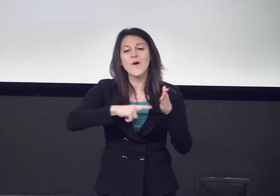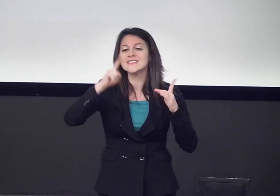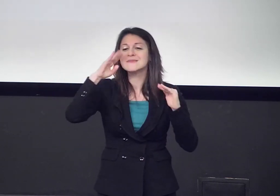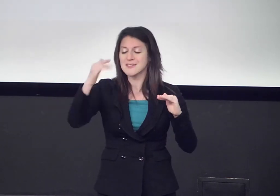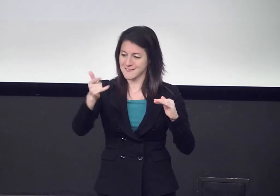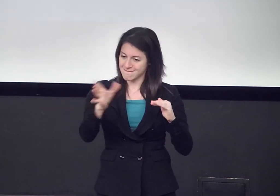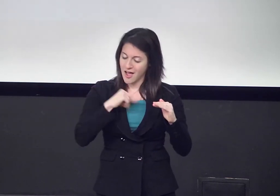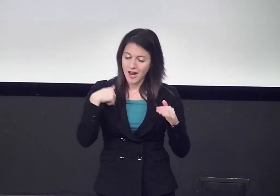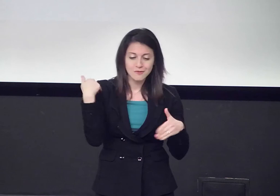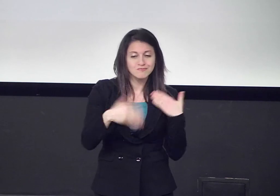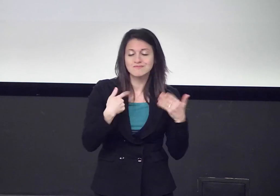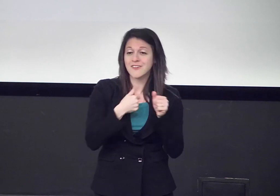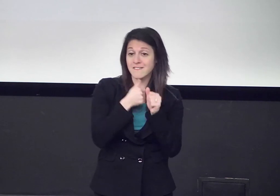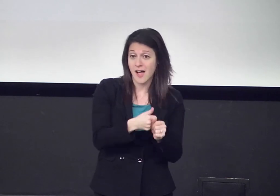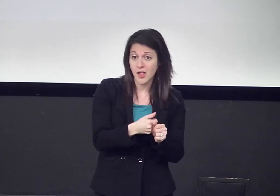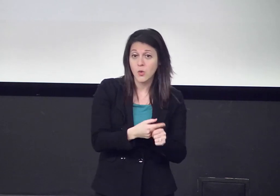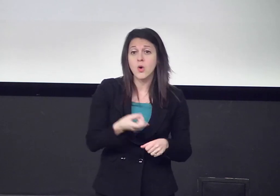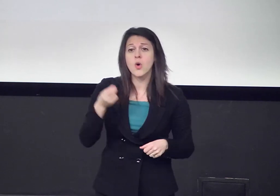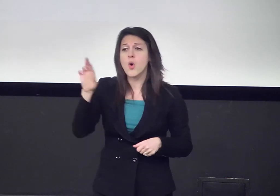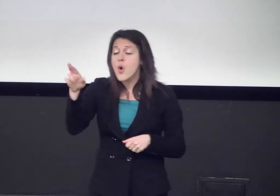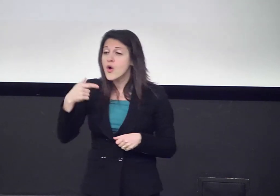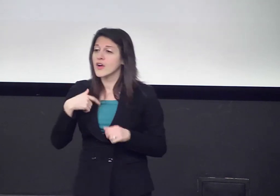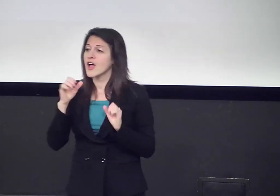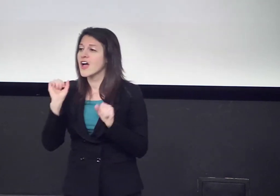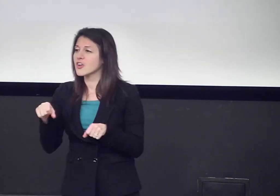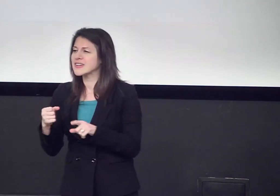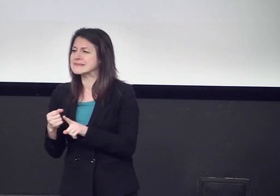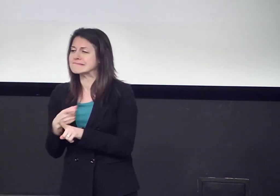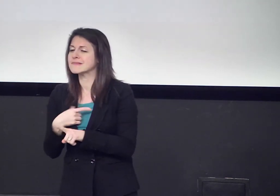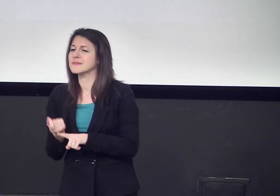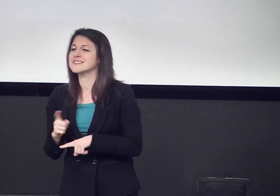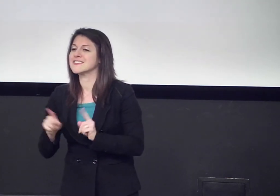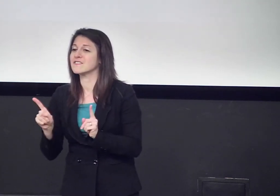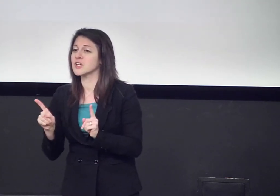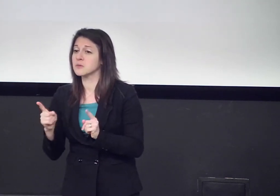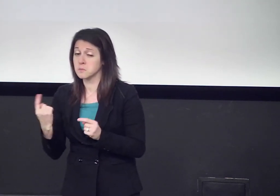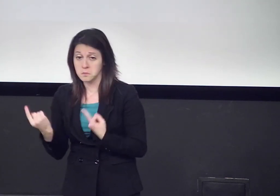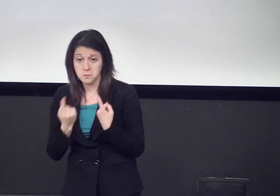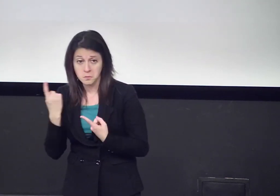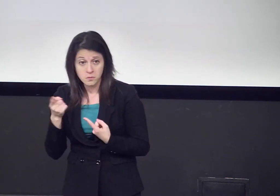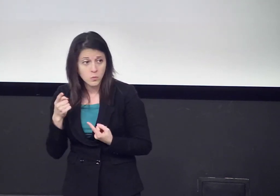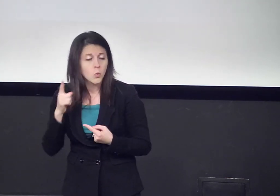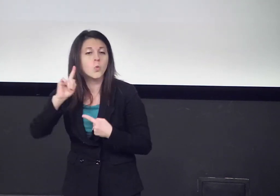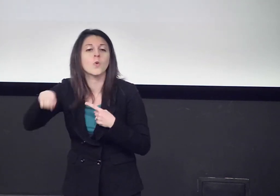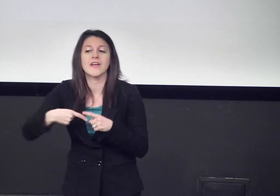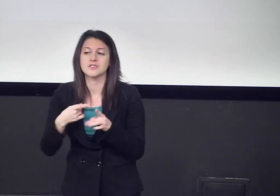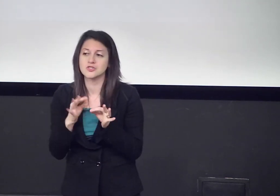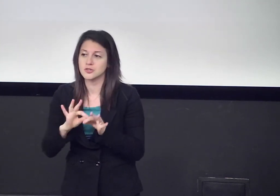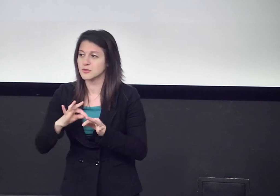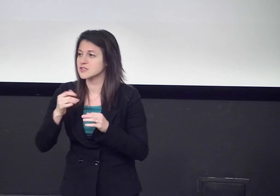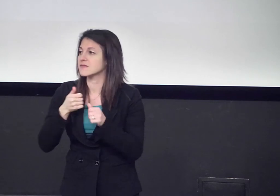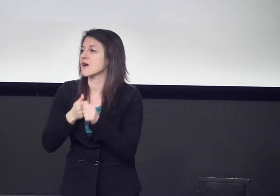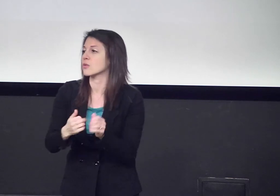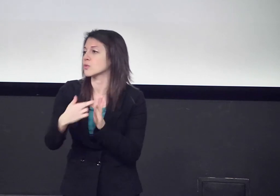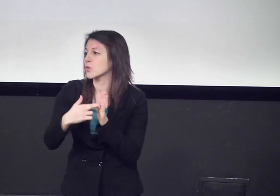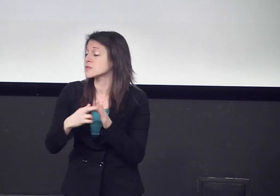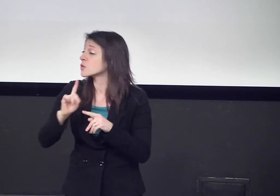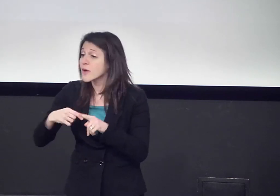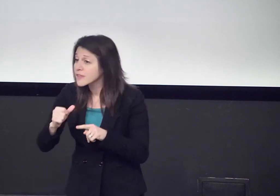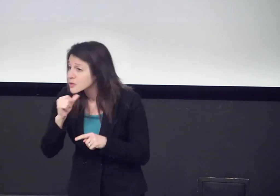that we could follow the rules that have been set in place, or we could do something different. And I wanted to know when the interpreters